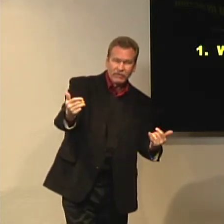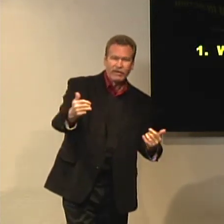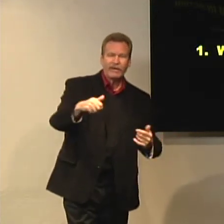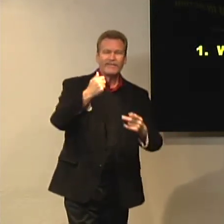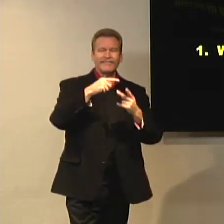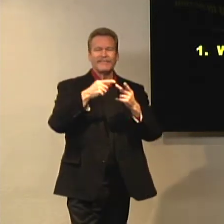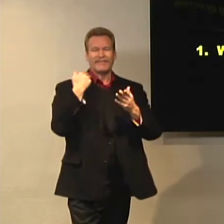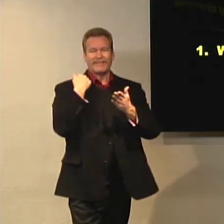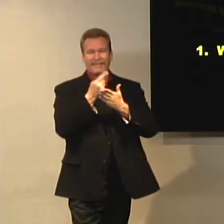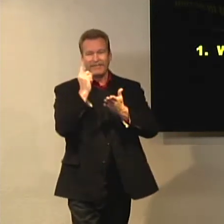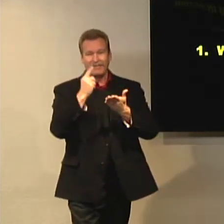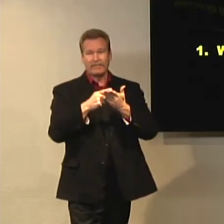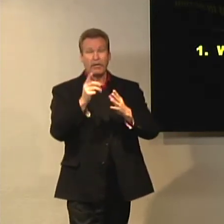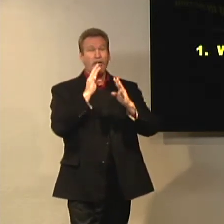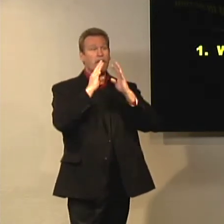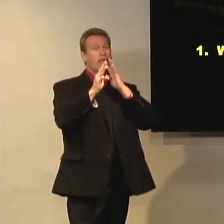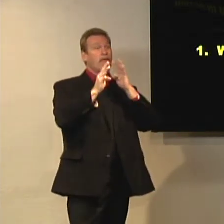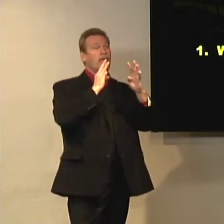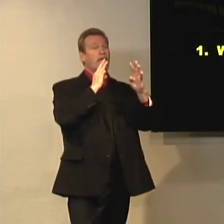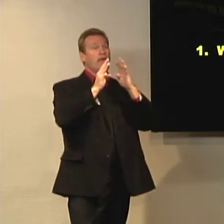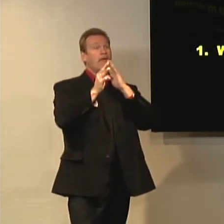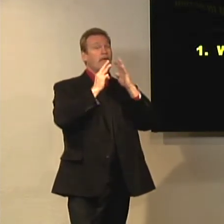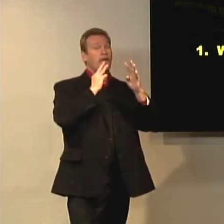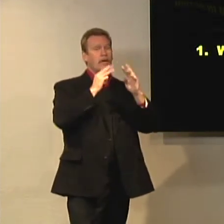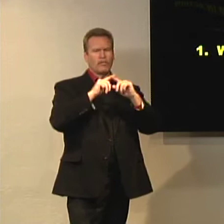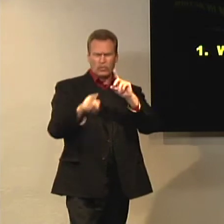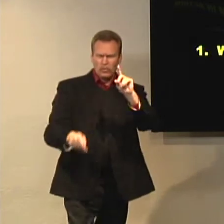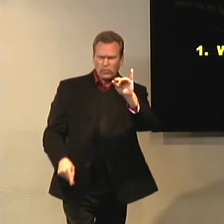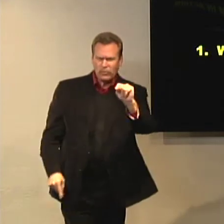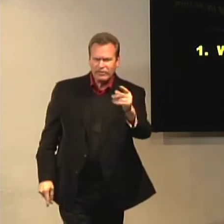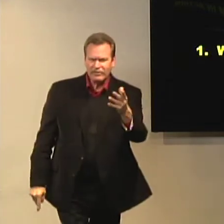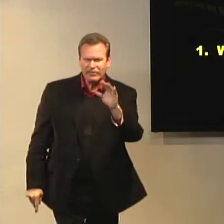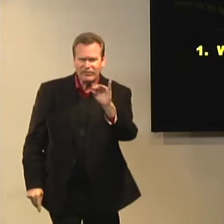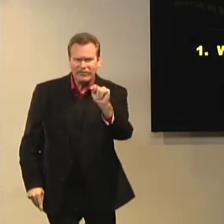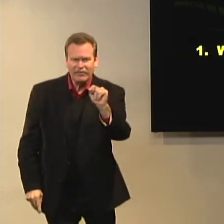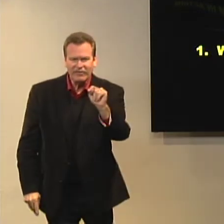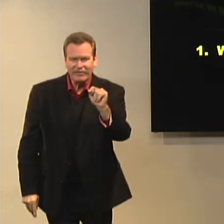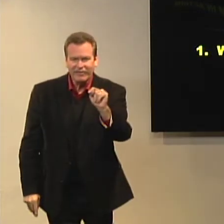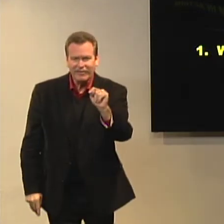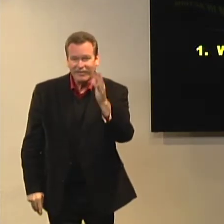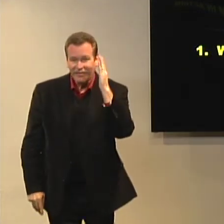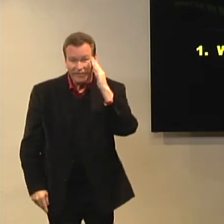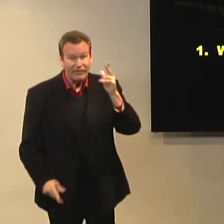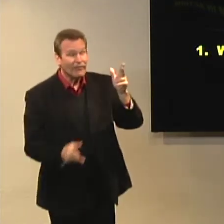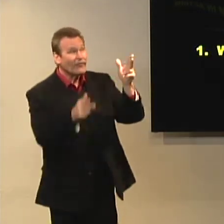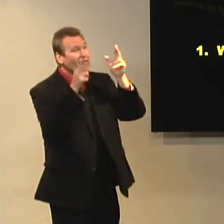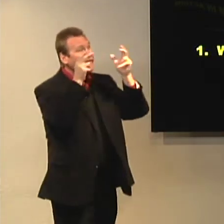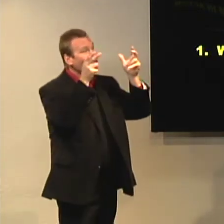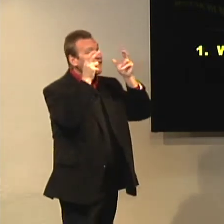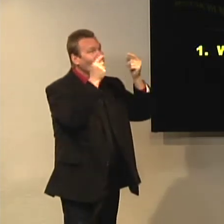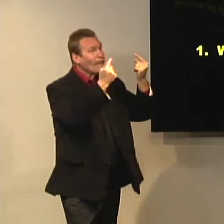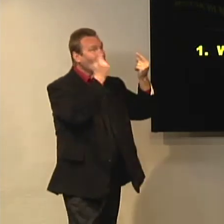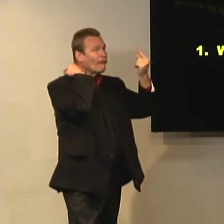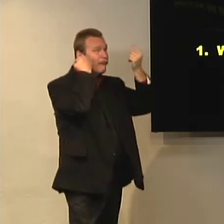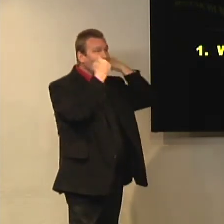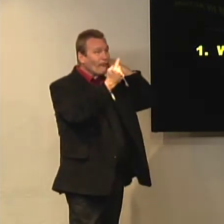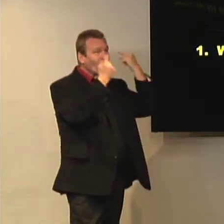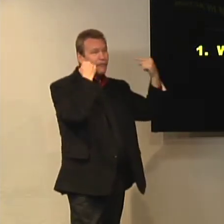Come on. Additionally, last week he talked about, hey, you just say, but come on, do it. Just do it. If you just take